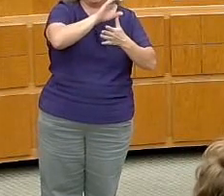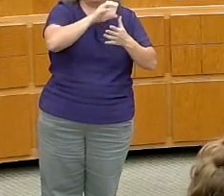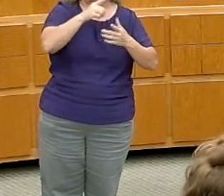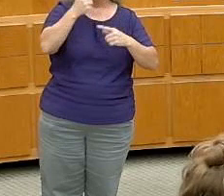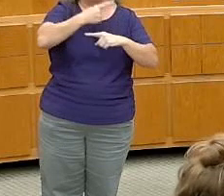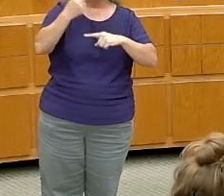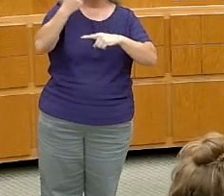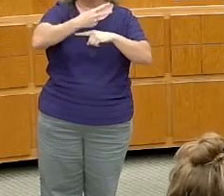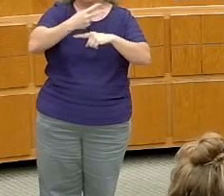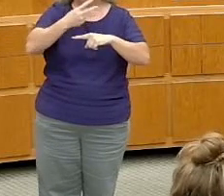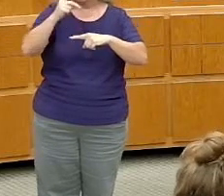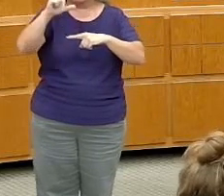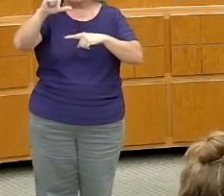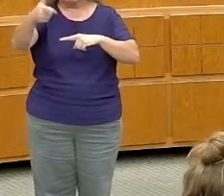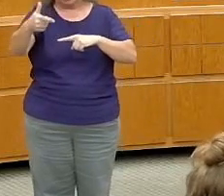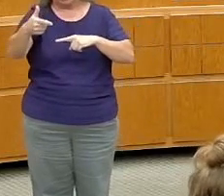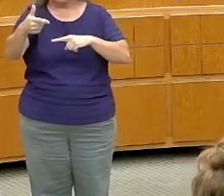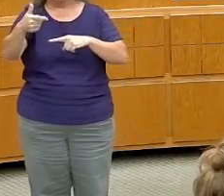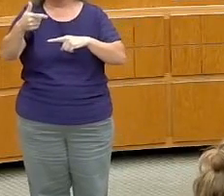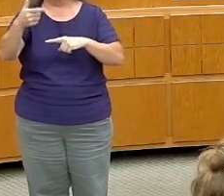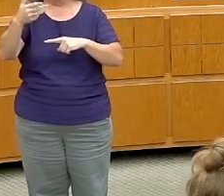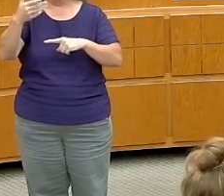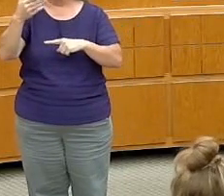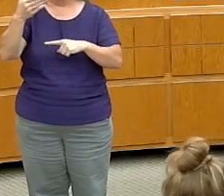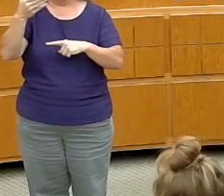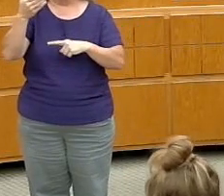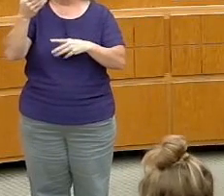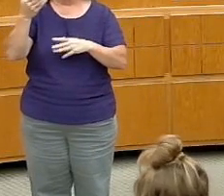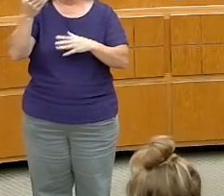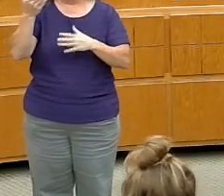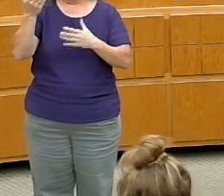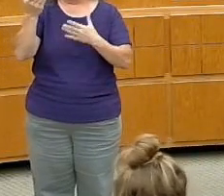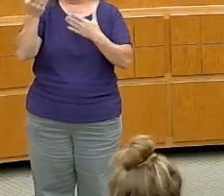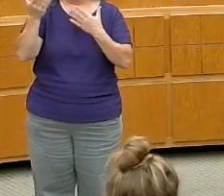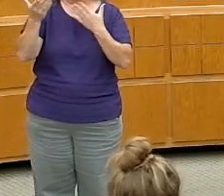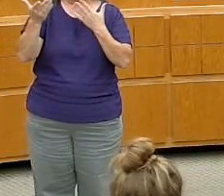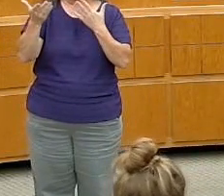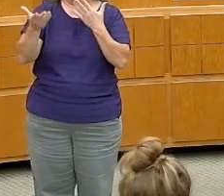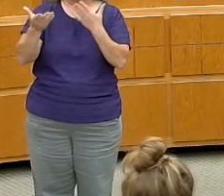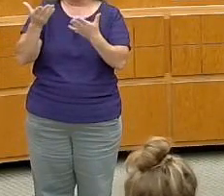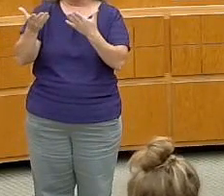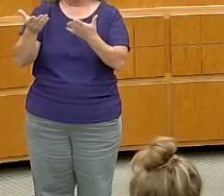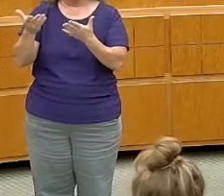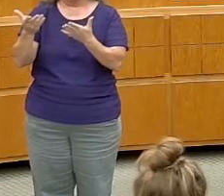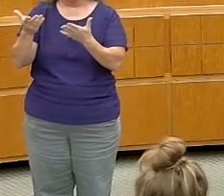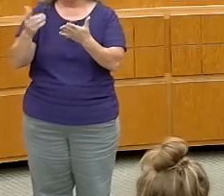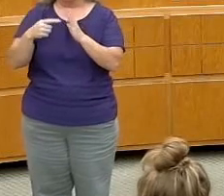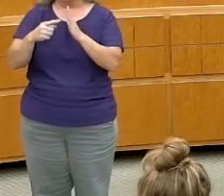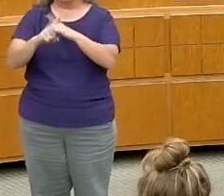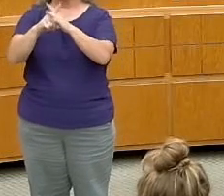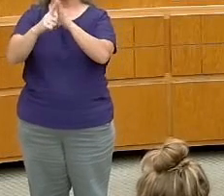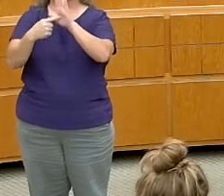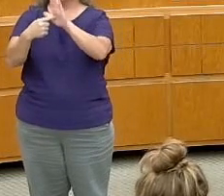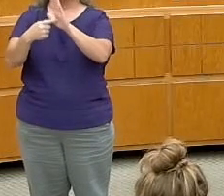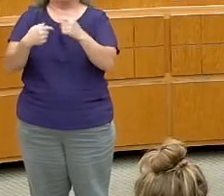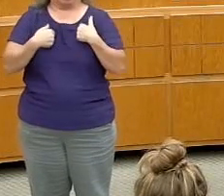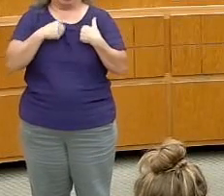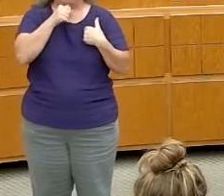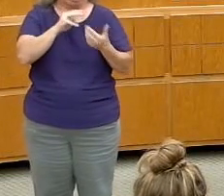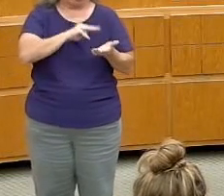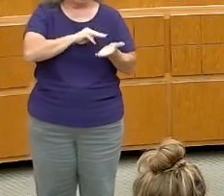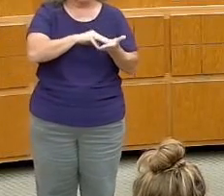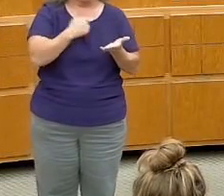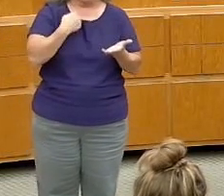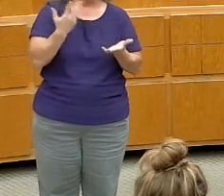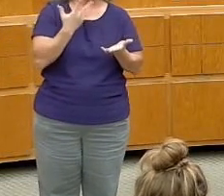I am not a doctor, although I always wanted to be one. I don't know where I should have done that, but I am not a doctor, but